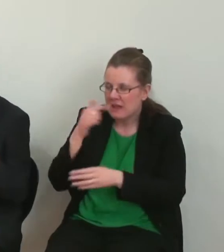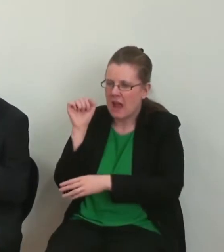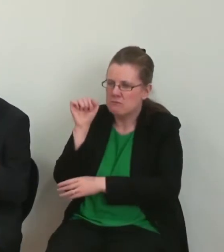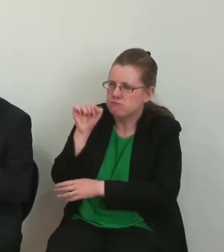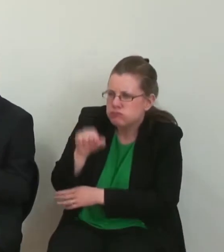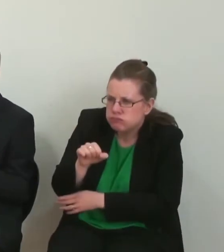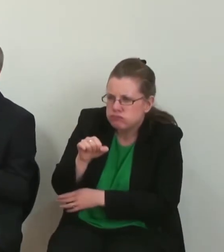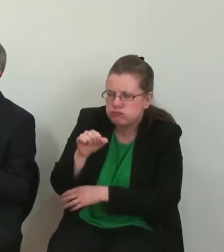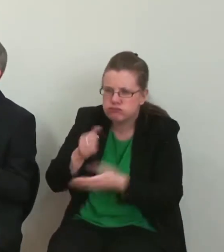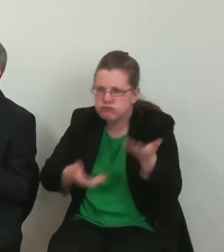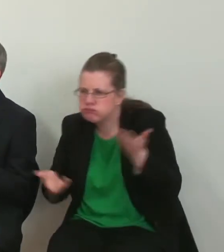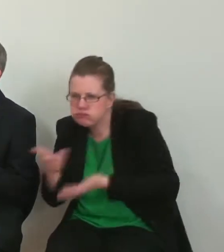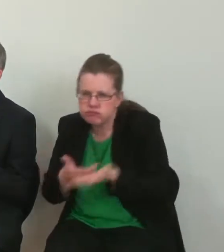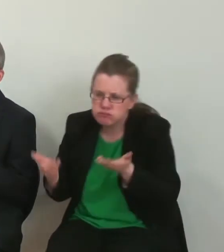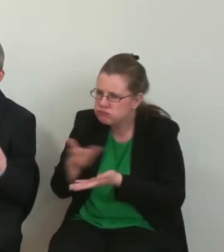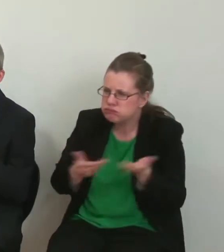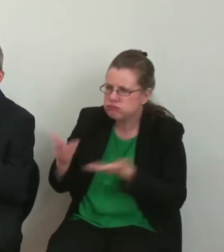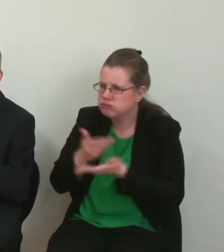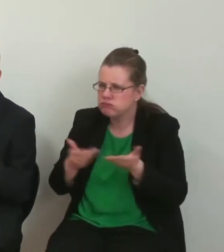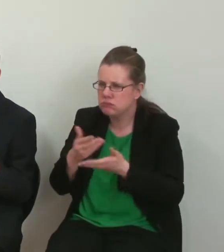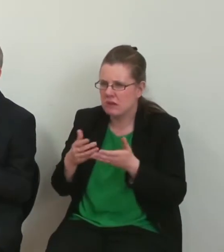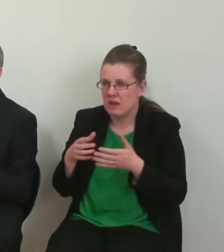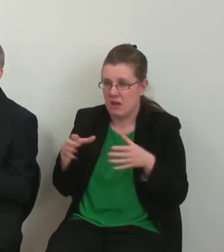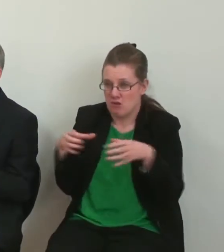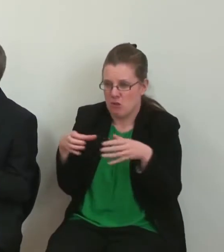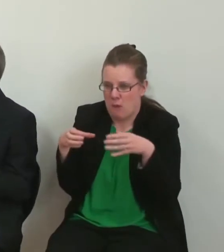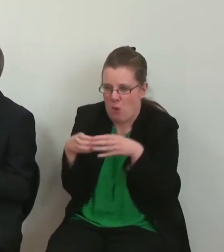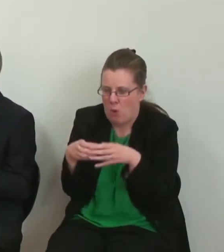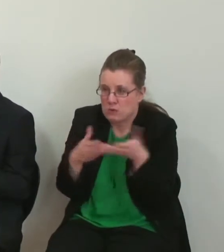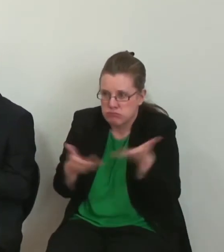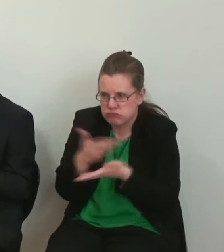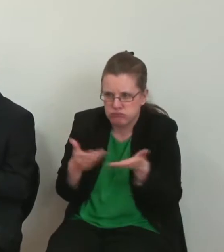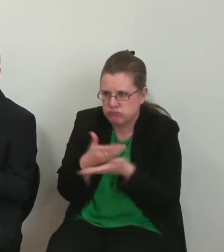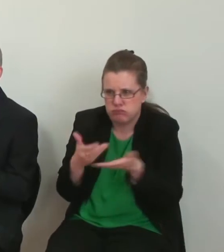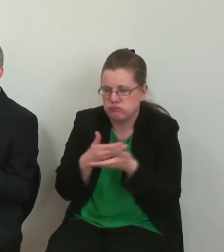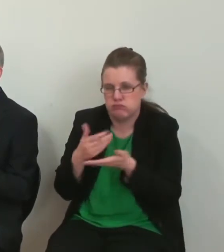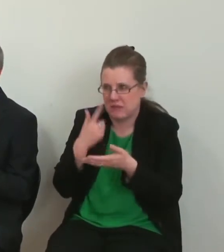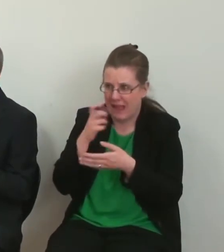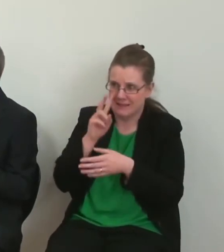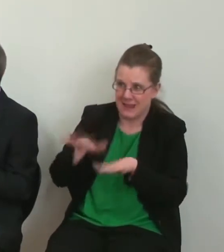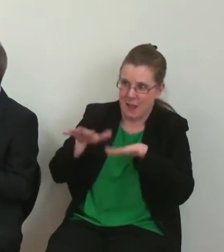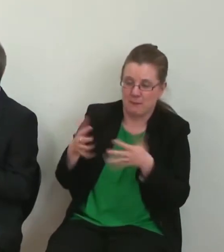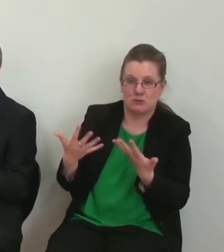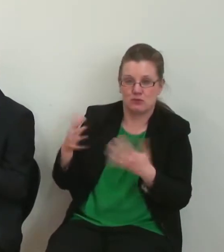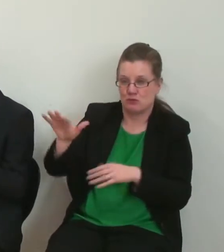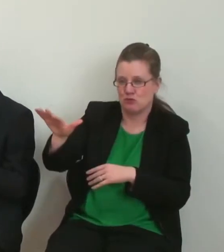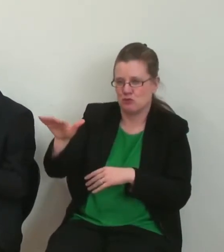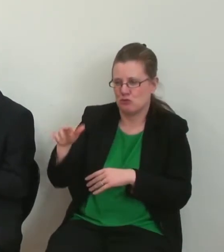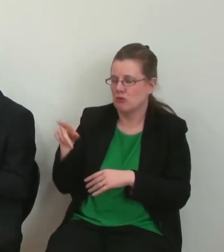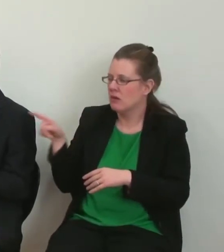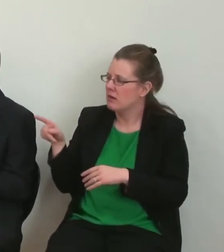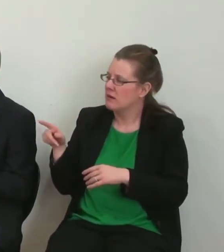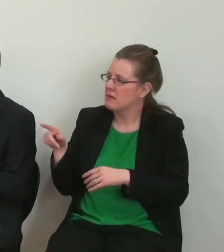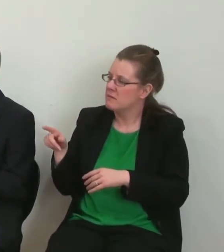back and suddenly really into it, and the groups get even closer, and I can see that going on right now. So tell me, Chris, just whilst that